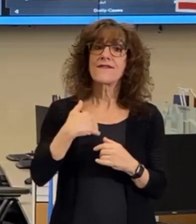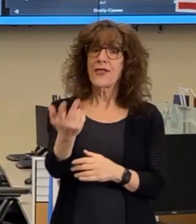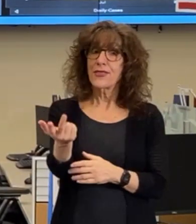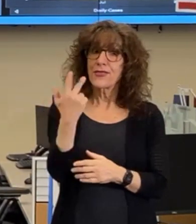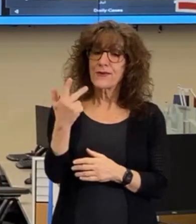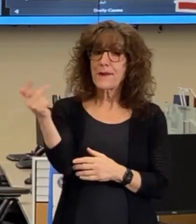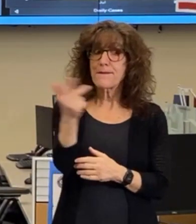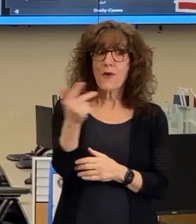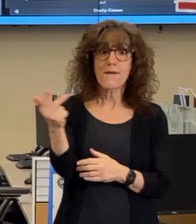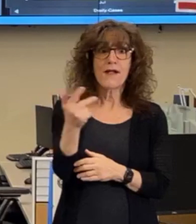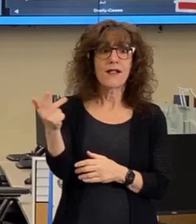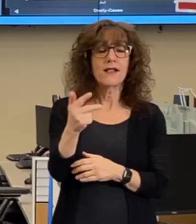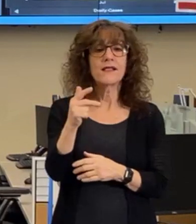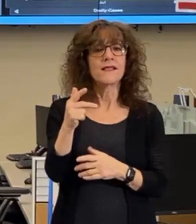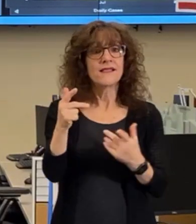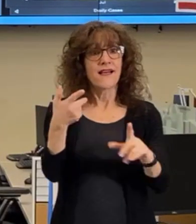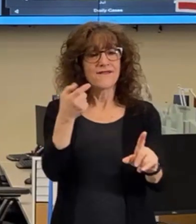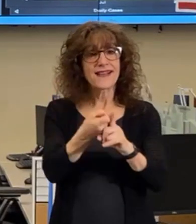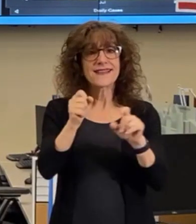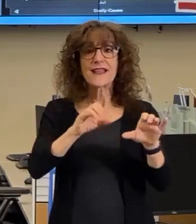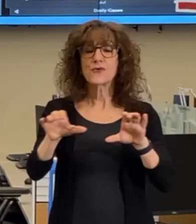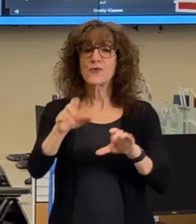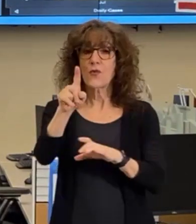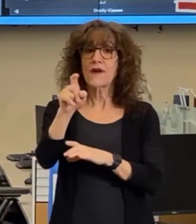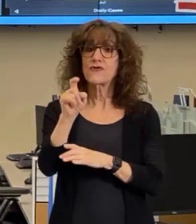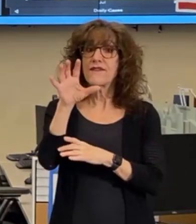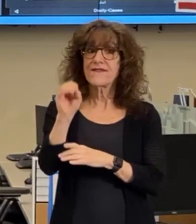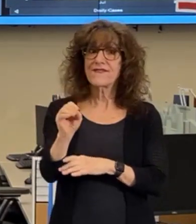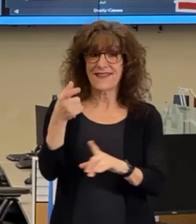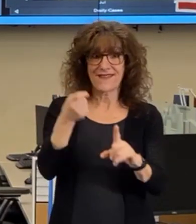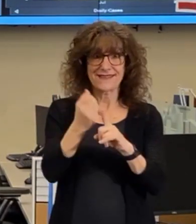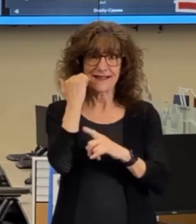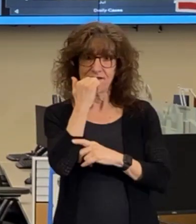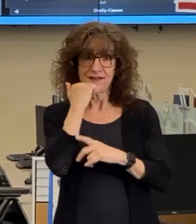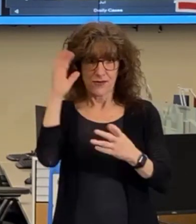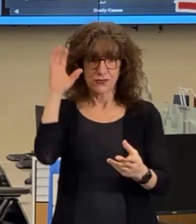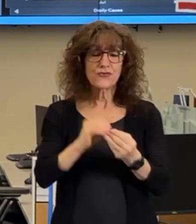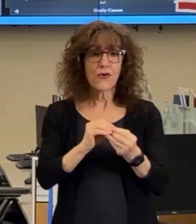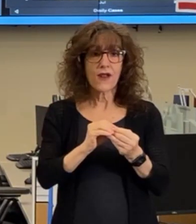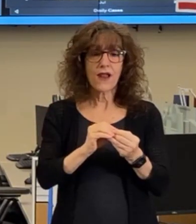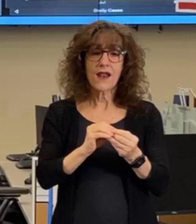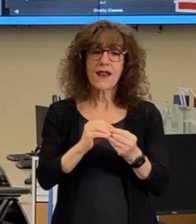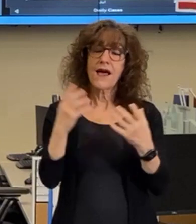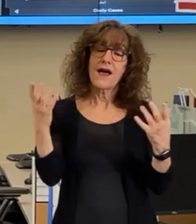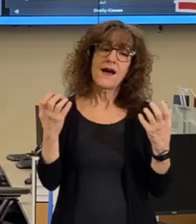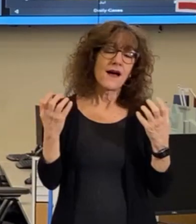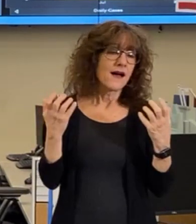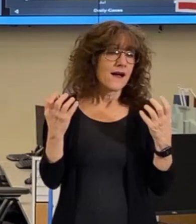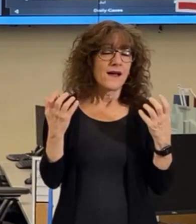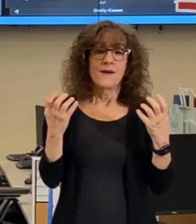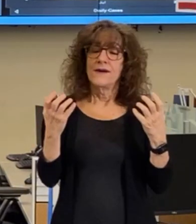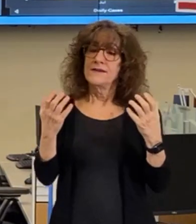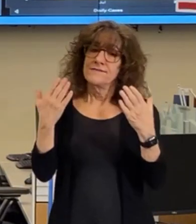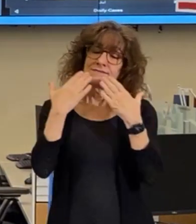mobile vaccination units that can administer 150 vaccines per day total. I want to just extend a debt